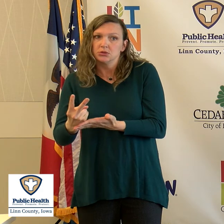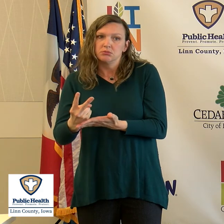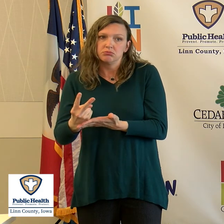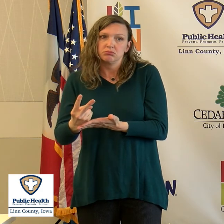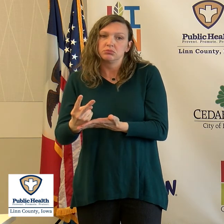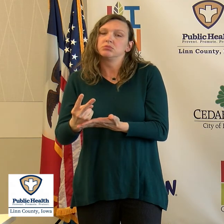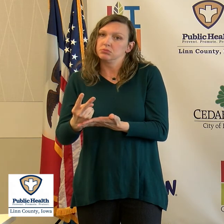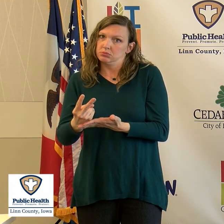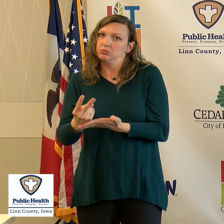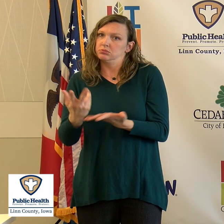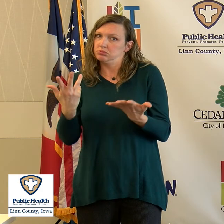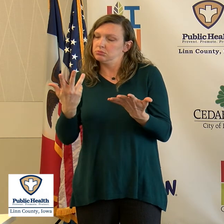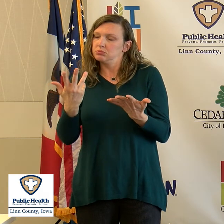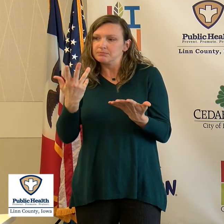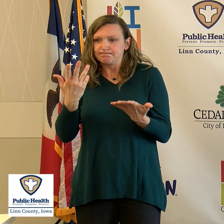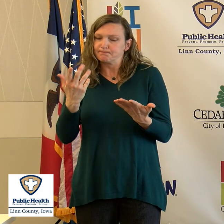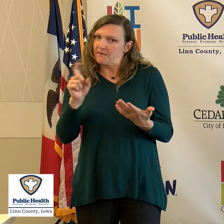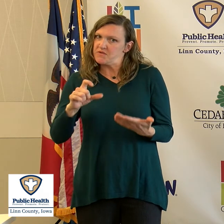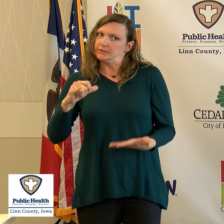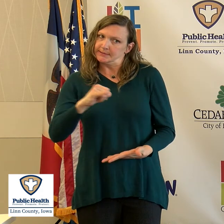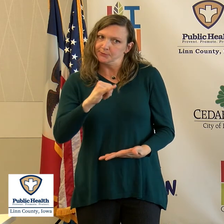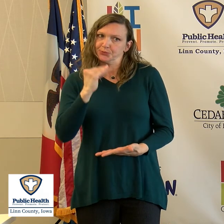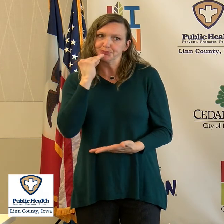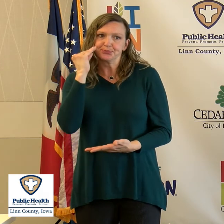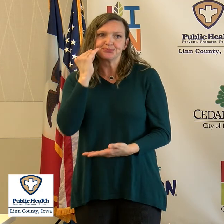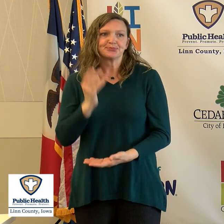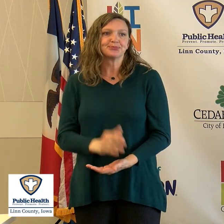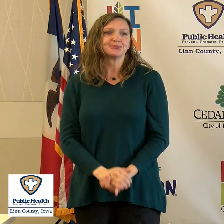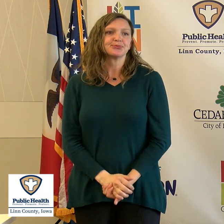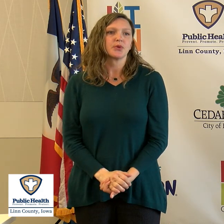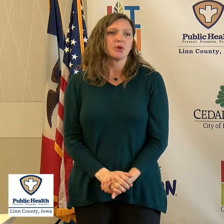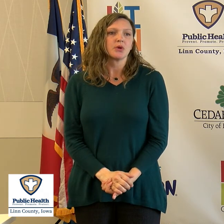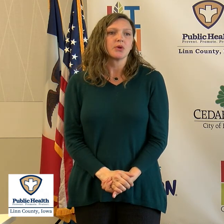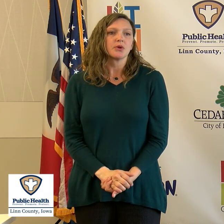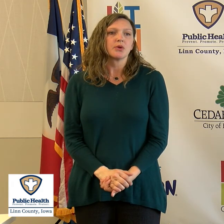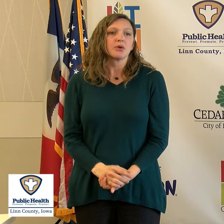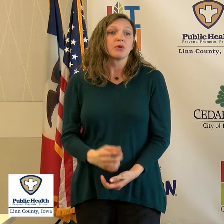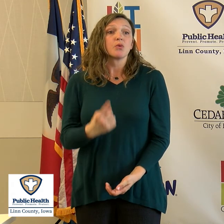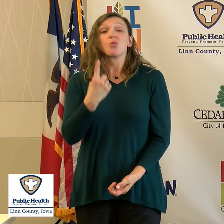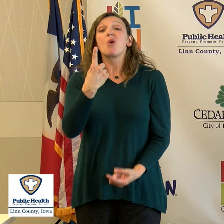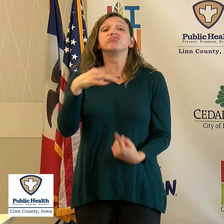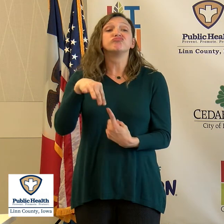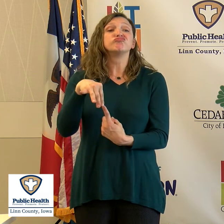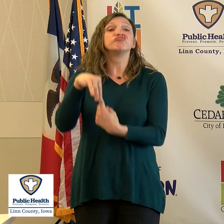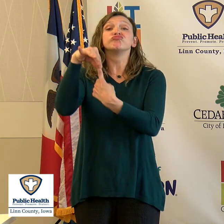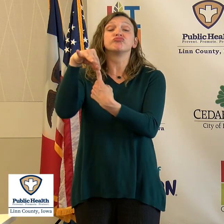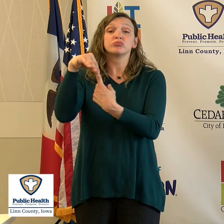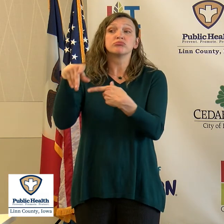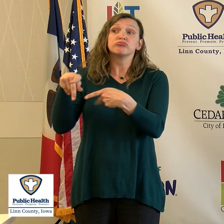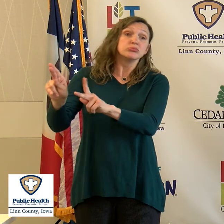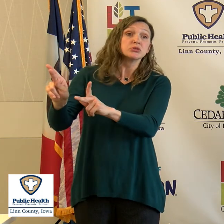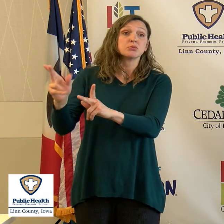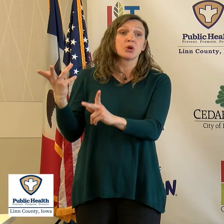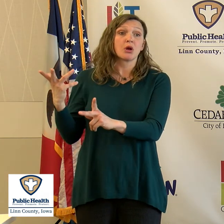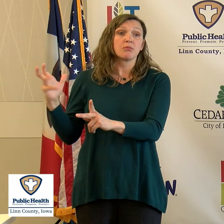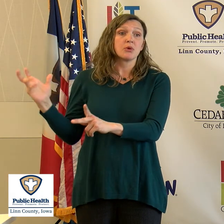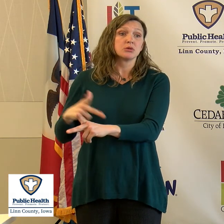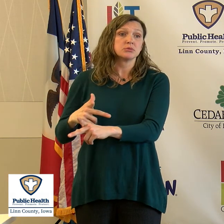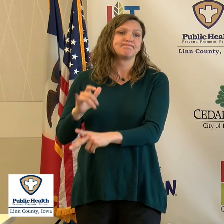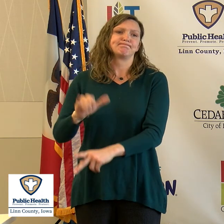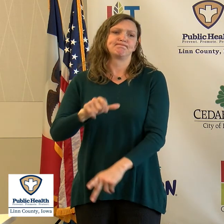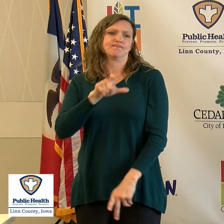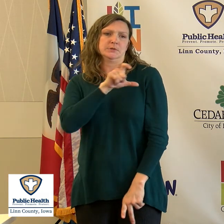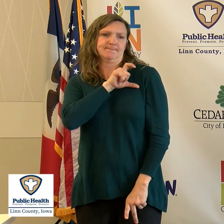appear. The only exception to this is law enforcement, EMS, and